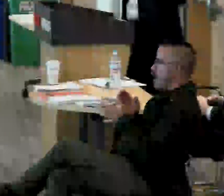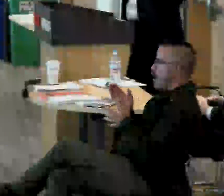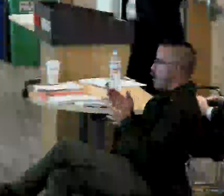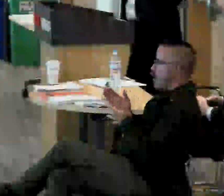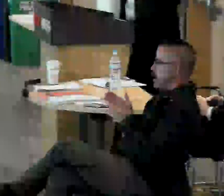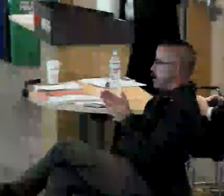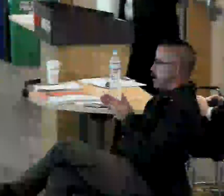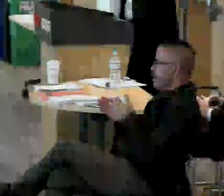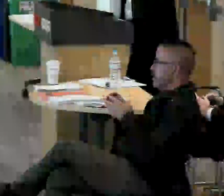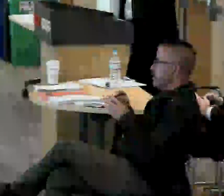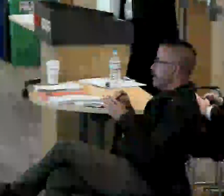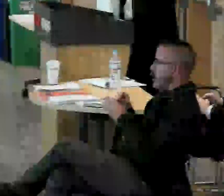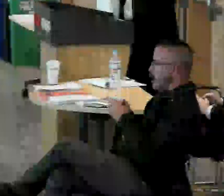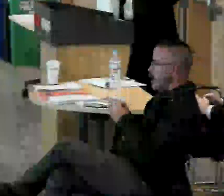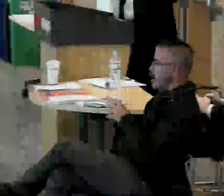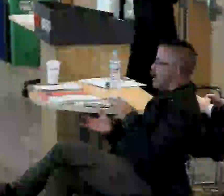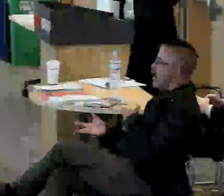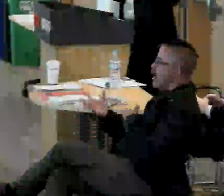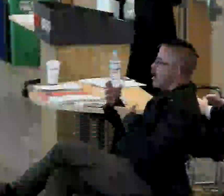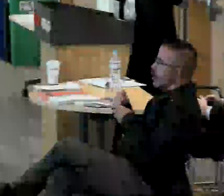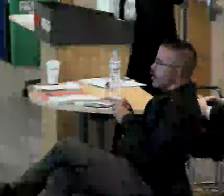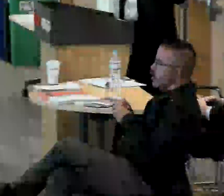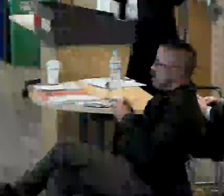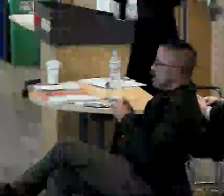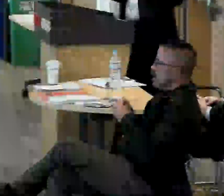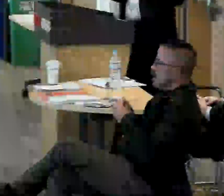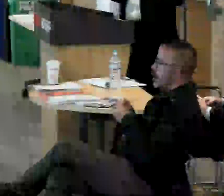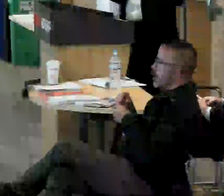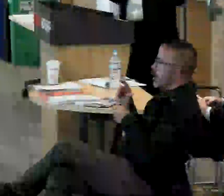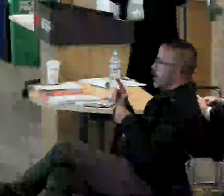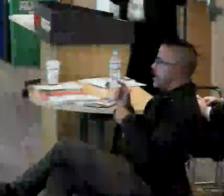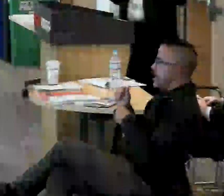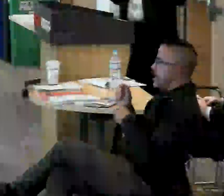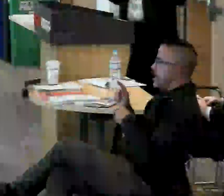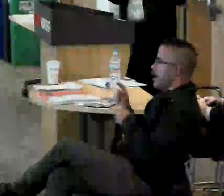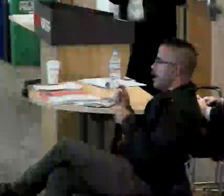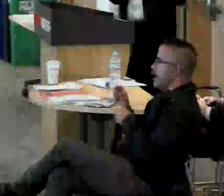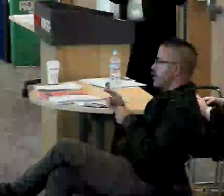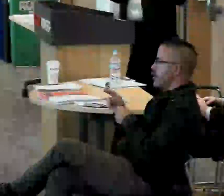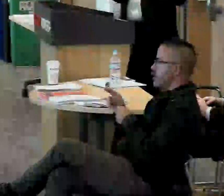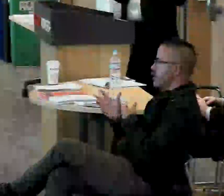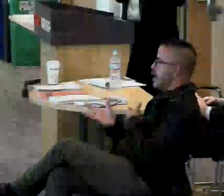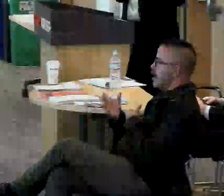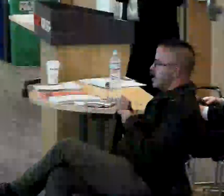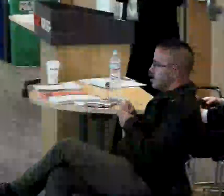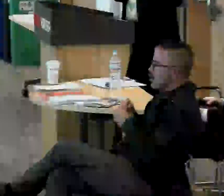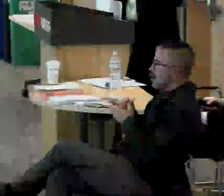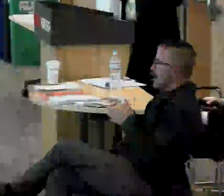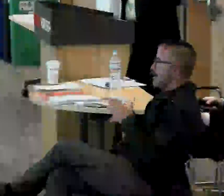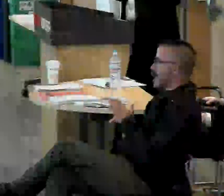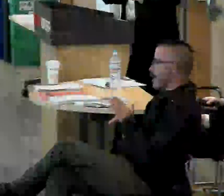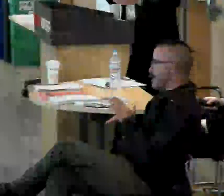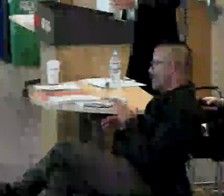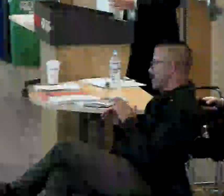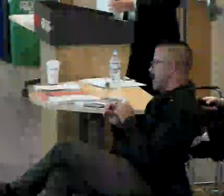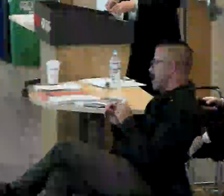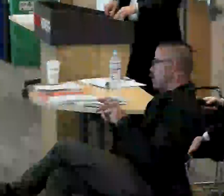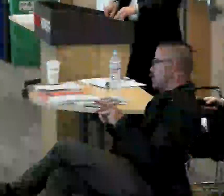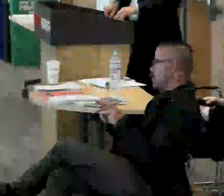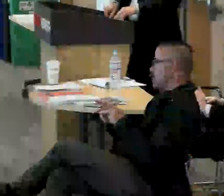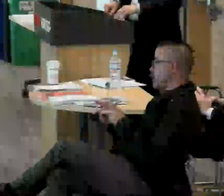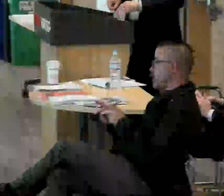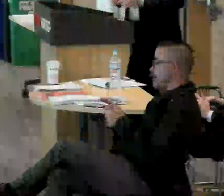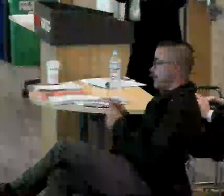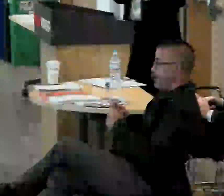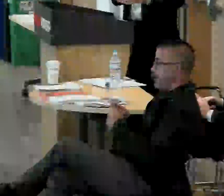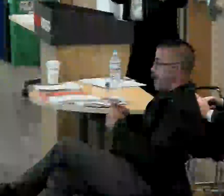inclusion ladder. Inclusion basically being really access and opportunity, starting and really focusing on financial